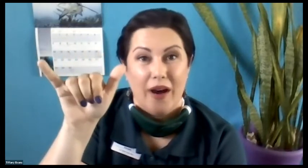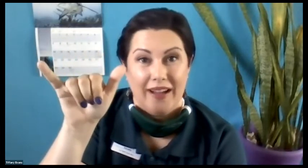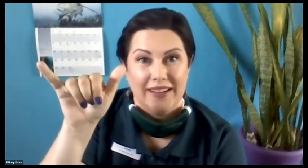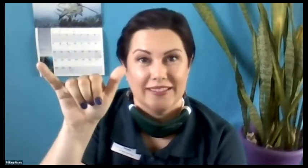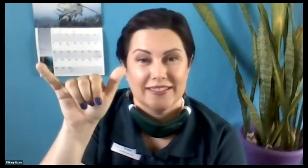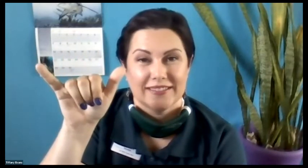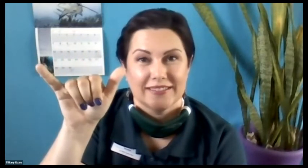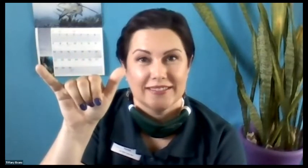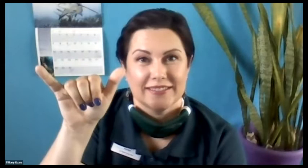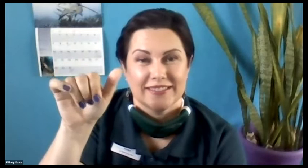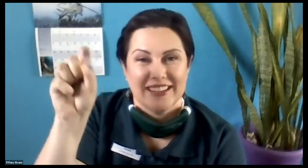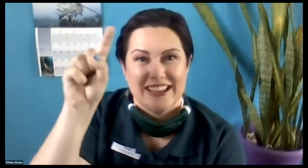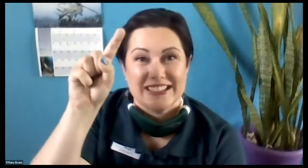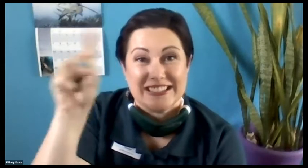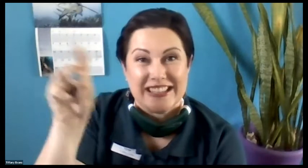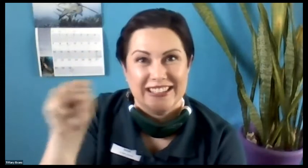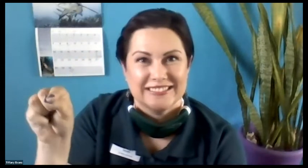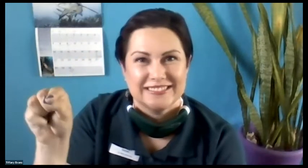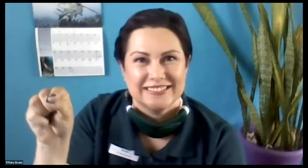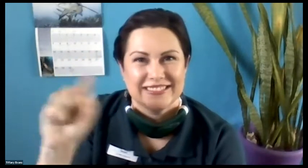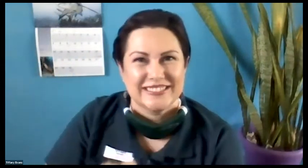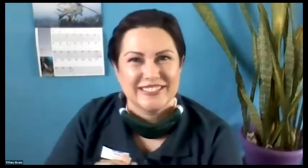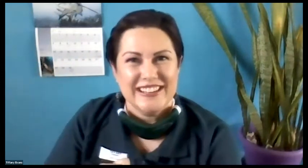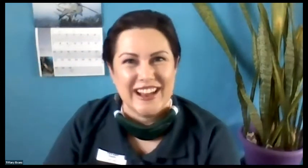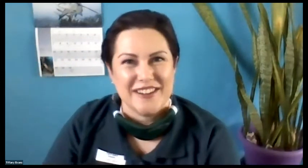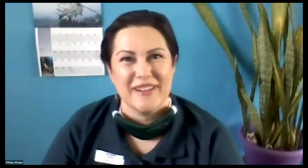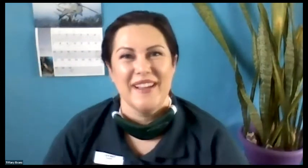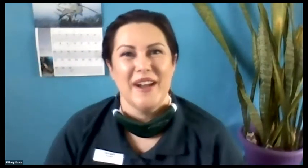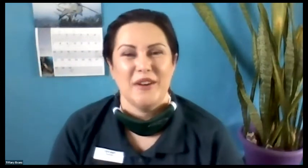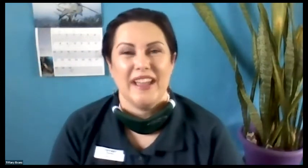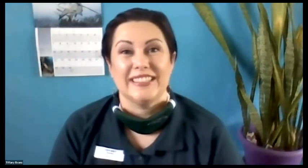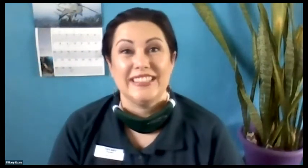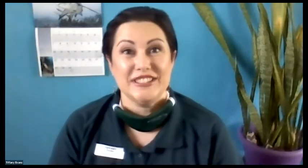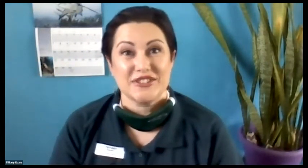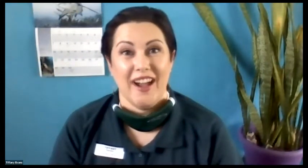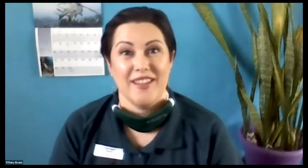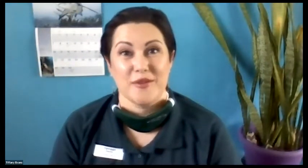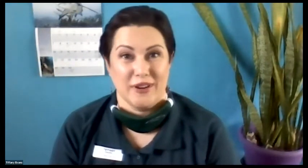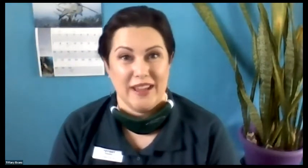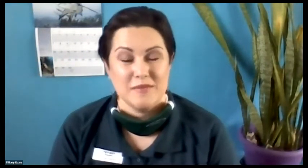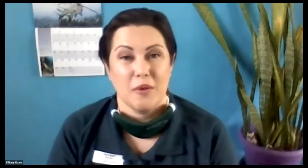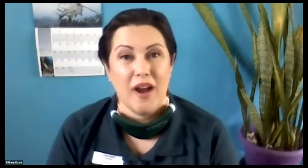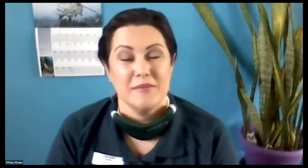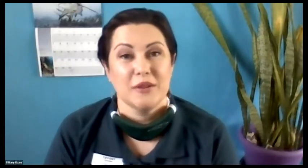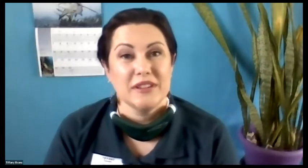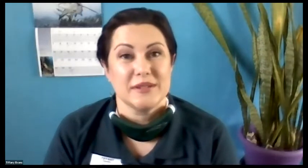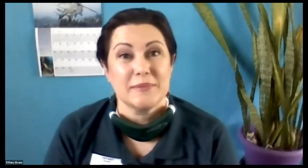Y, Z. Great job. Okay, let's try the word game. So I'm going to spell